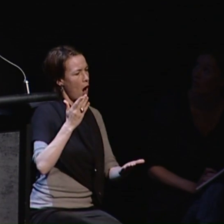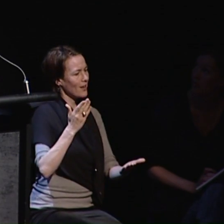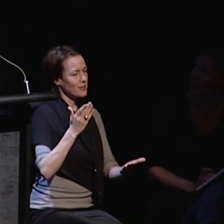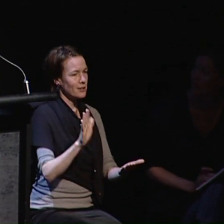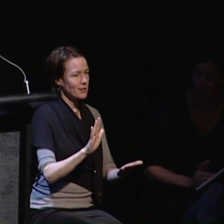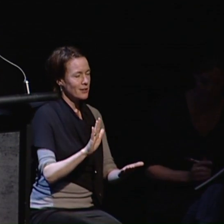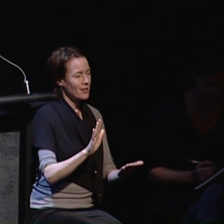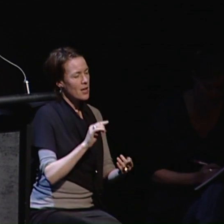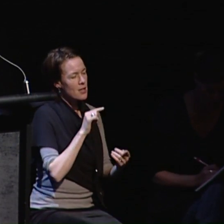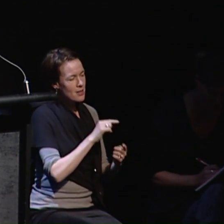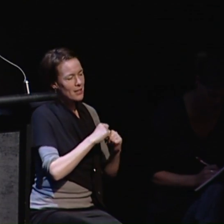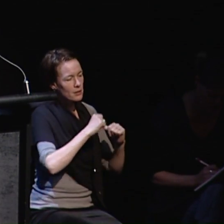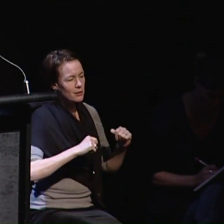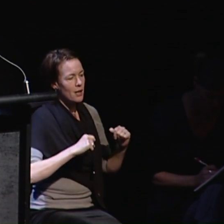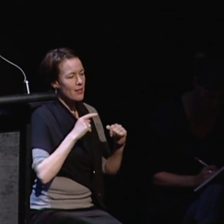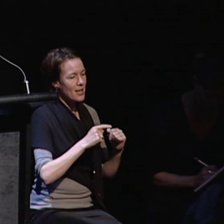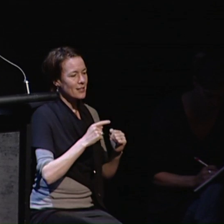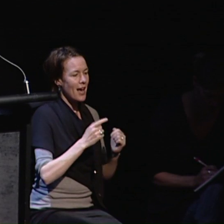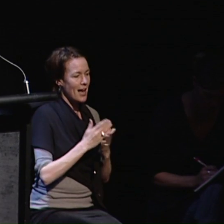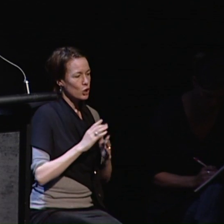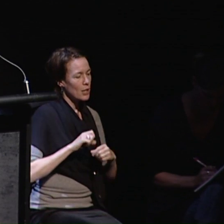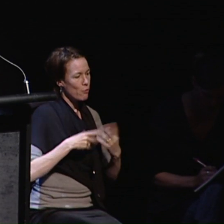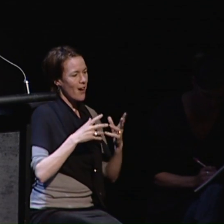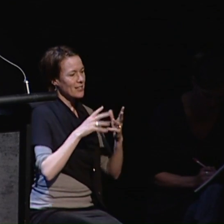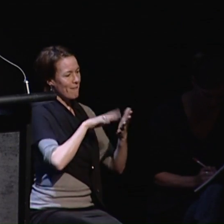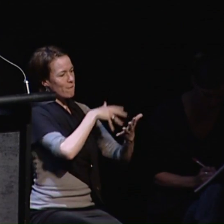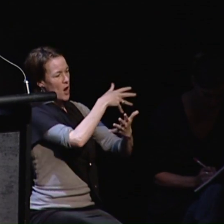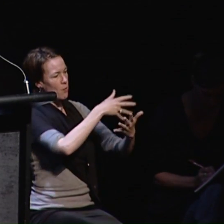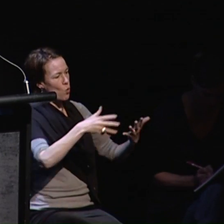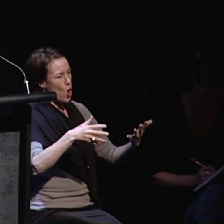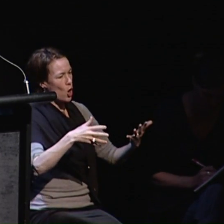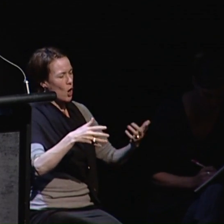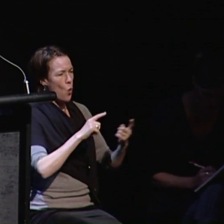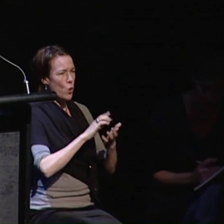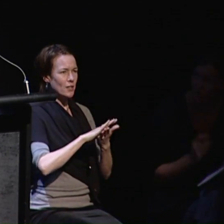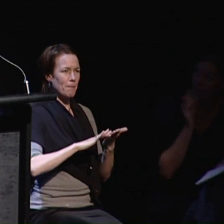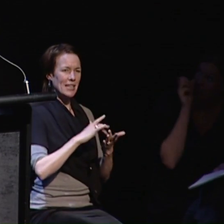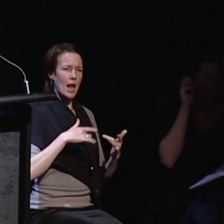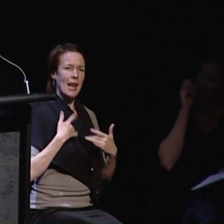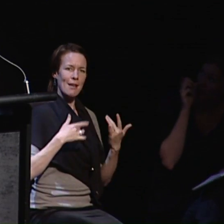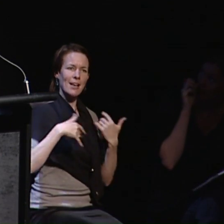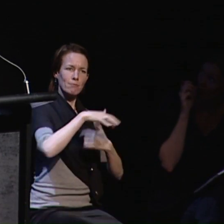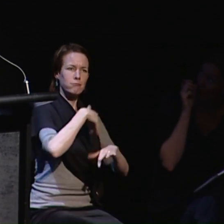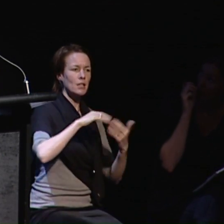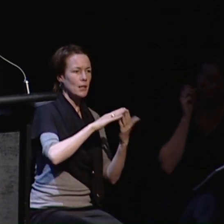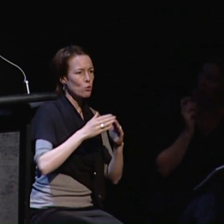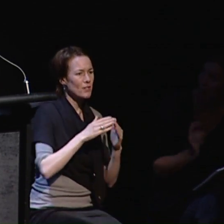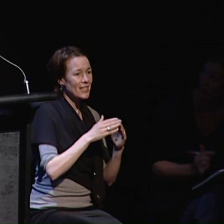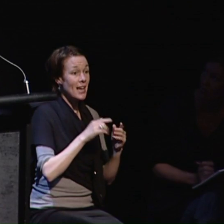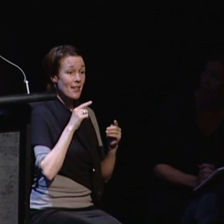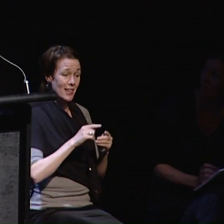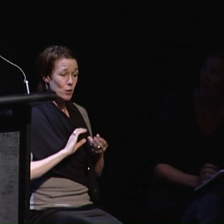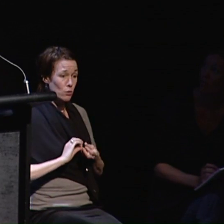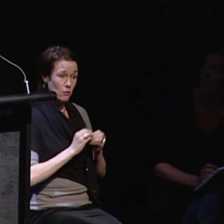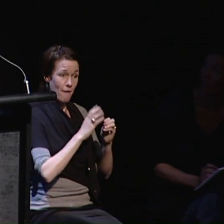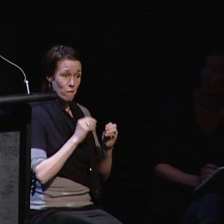for looking at what it means to live and be included in the community. It was negotiated and designed by people with intellectual disabilities and with